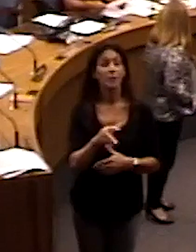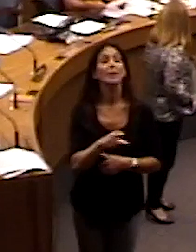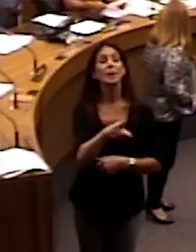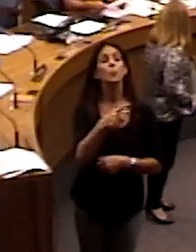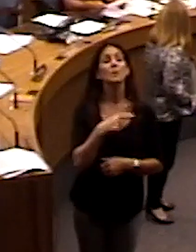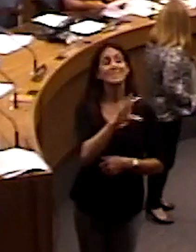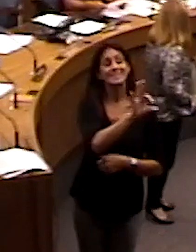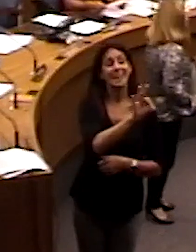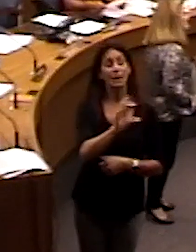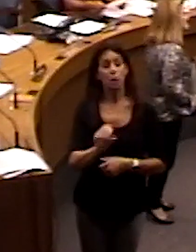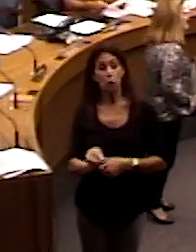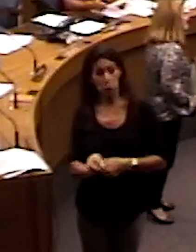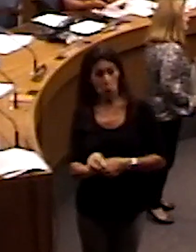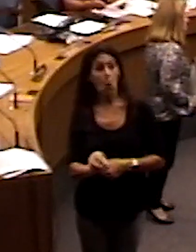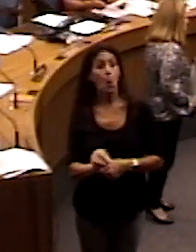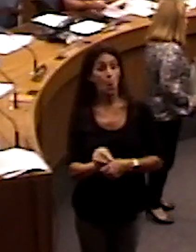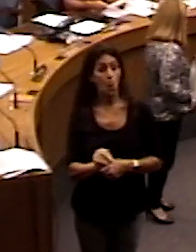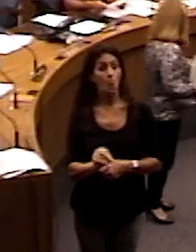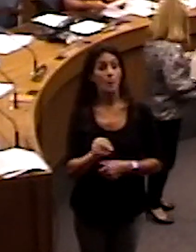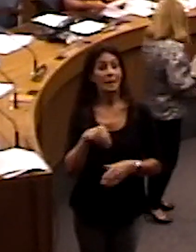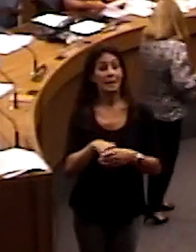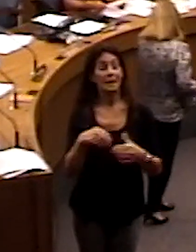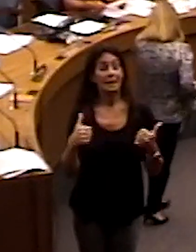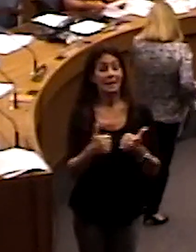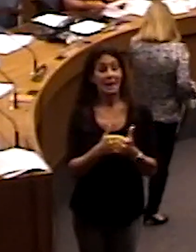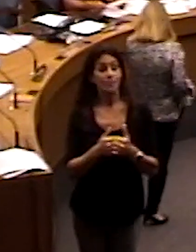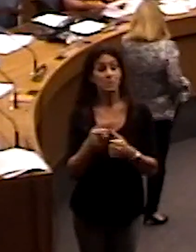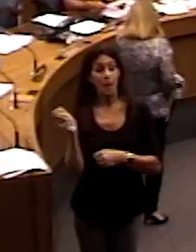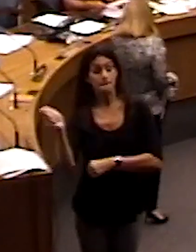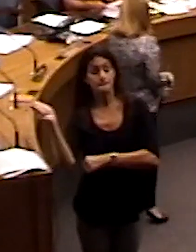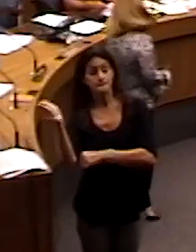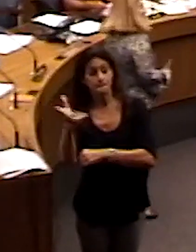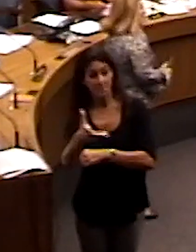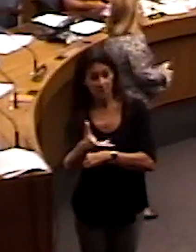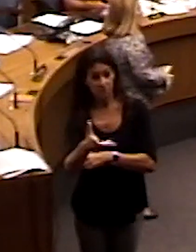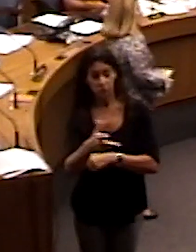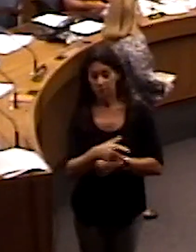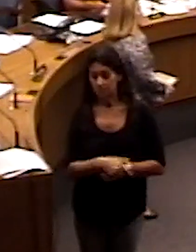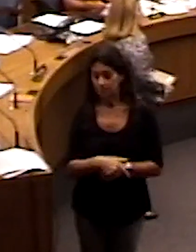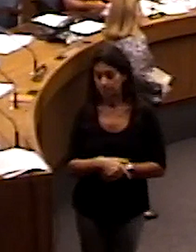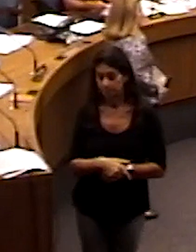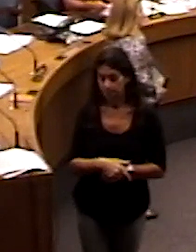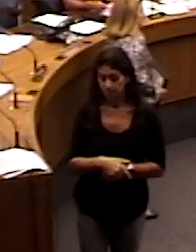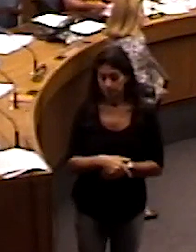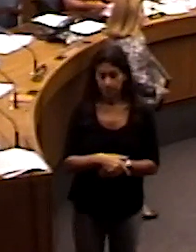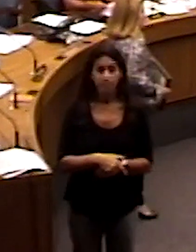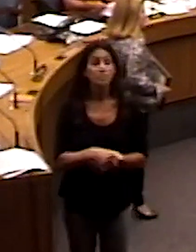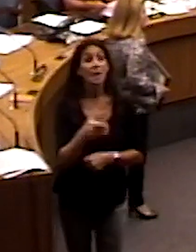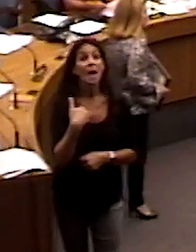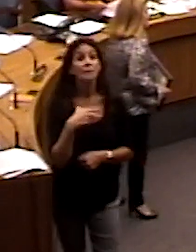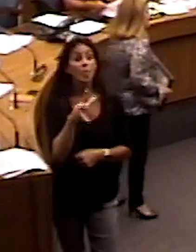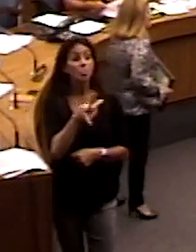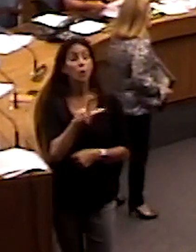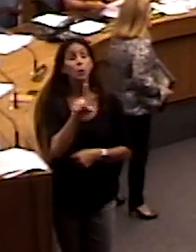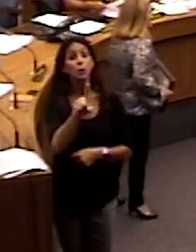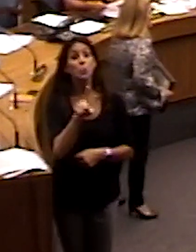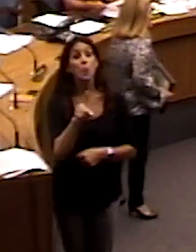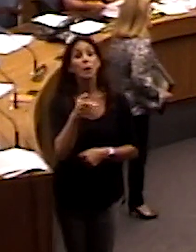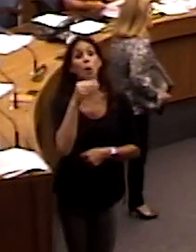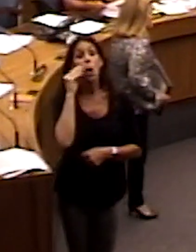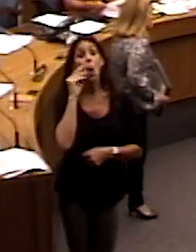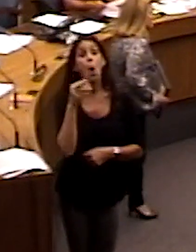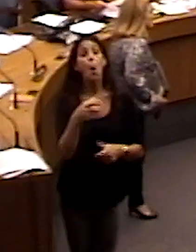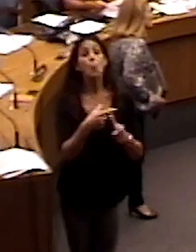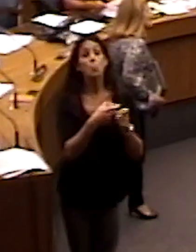for the South Jersey Sand Sharks. His batting average was .577. He had 31 home runs, 8 of which